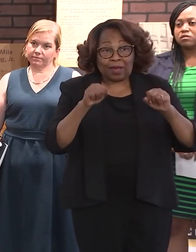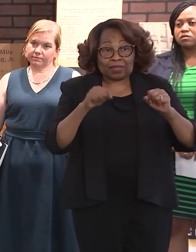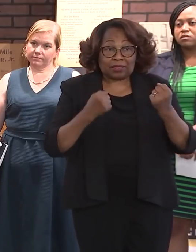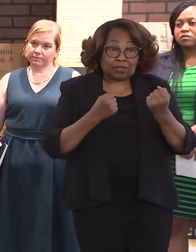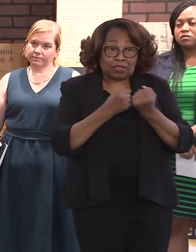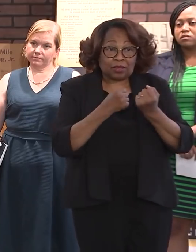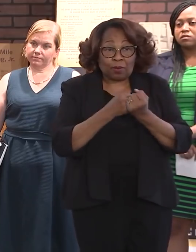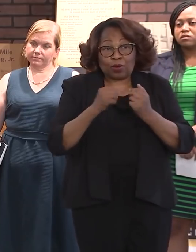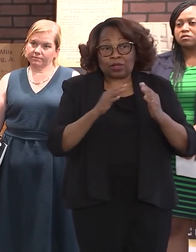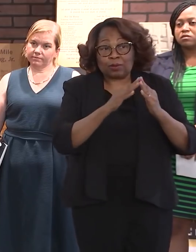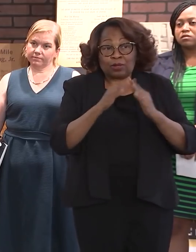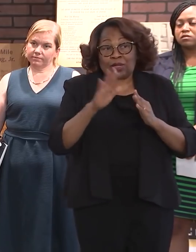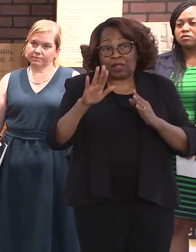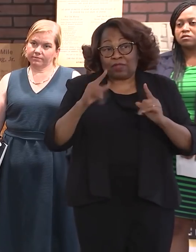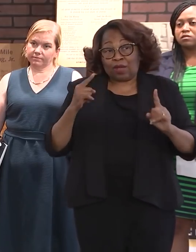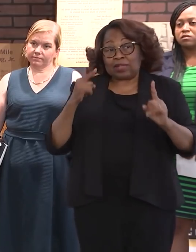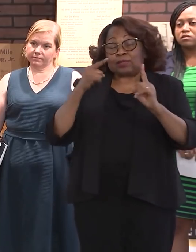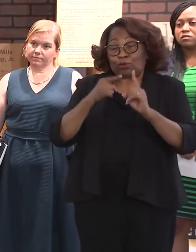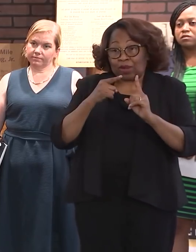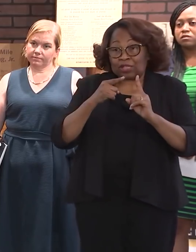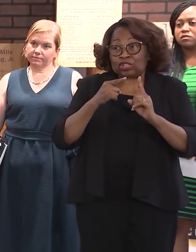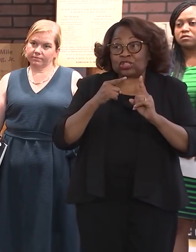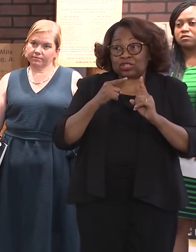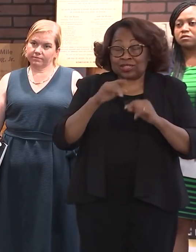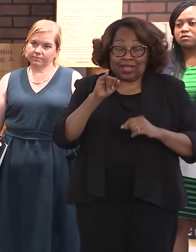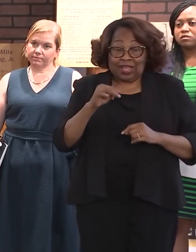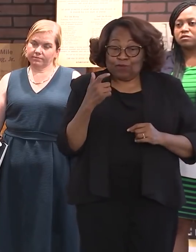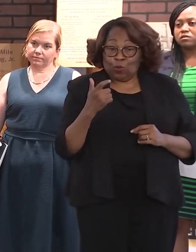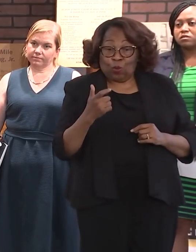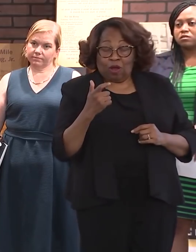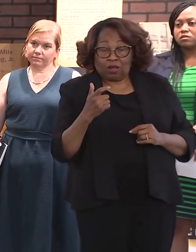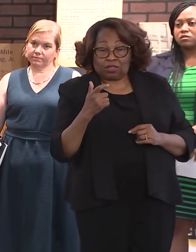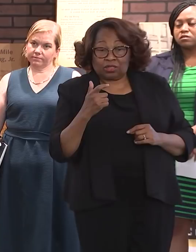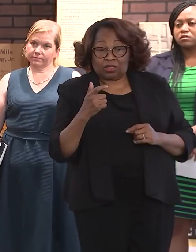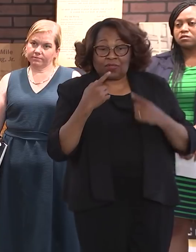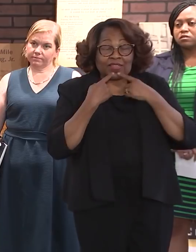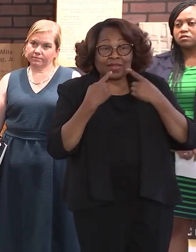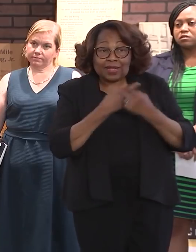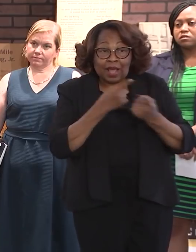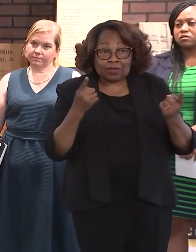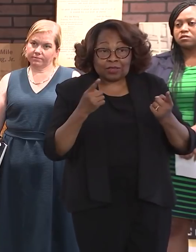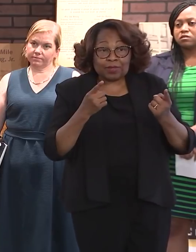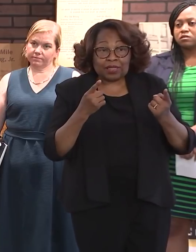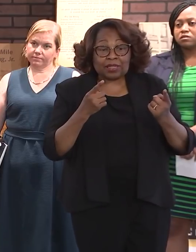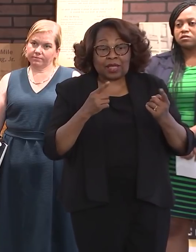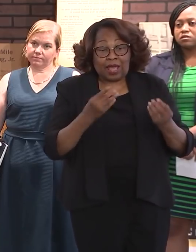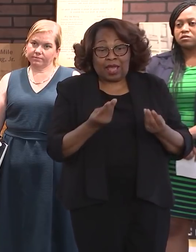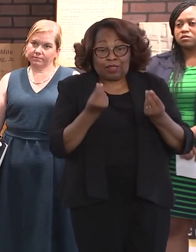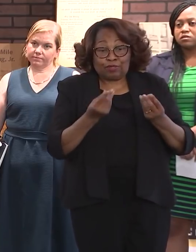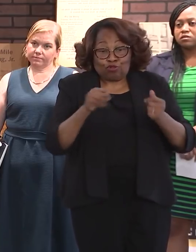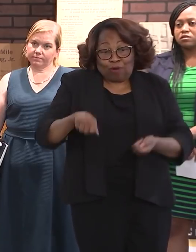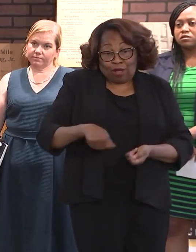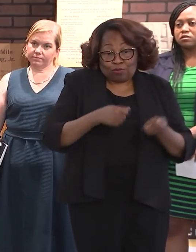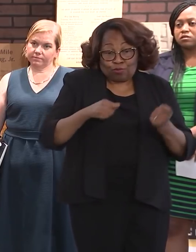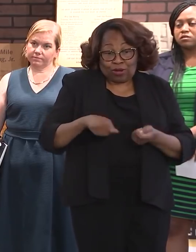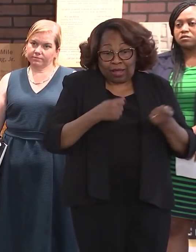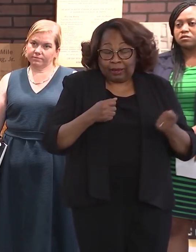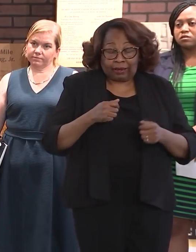community in their aspirations. If you watch the announcement and the groundbreaking, there